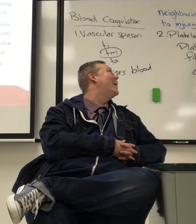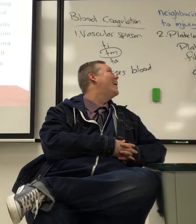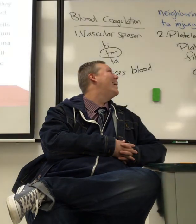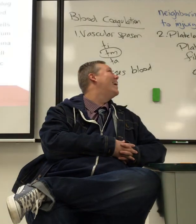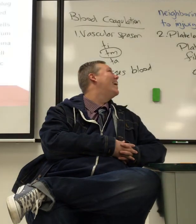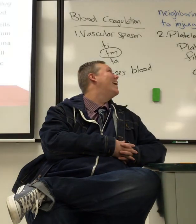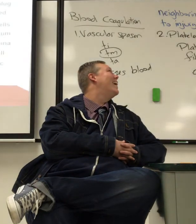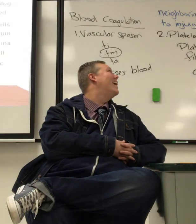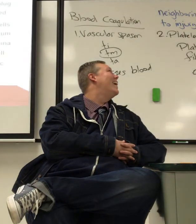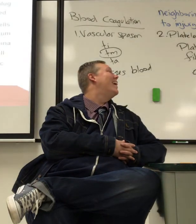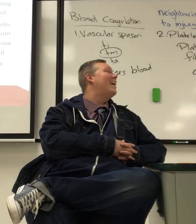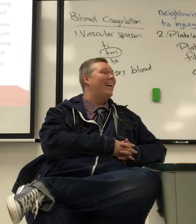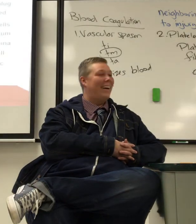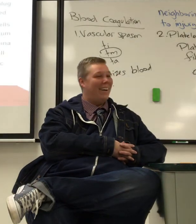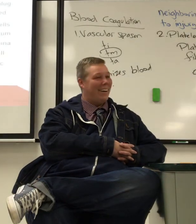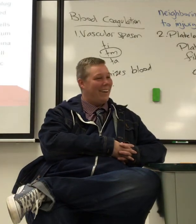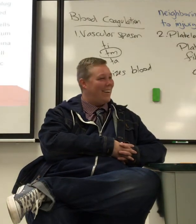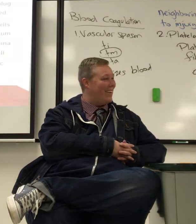By secreting